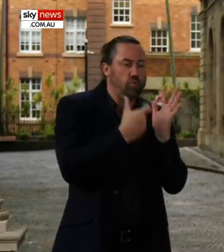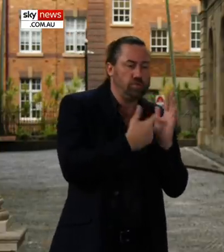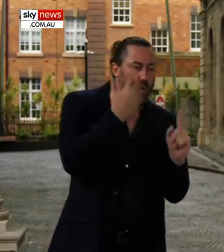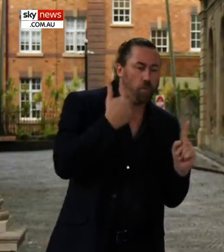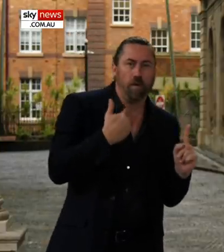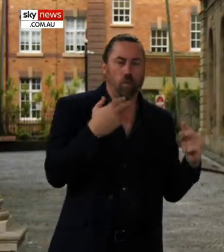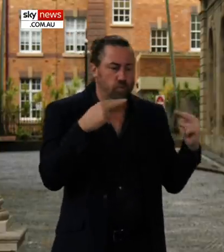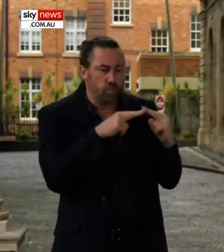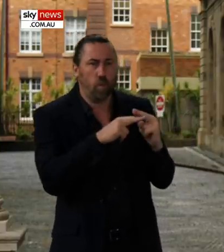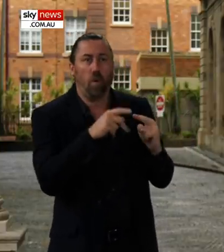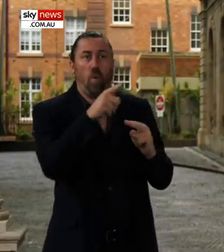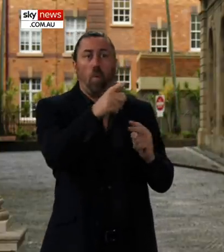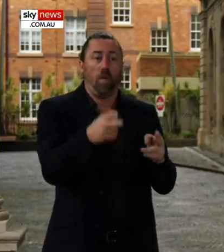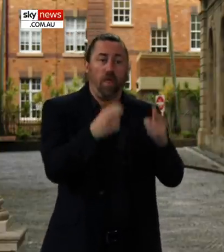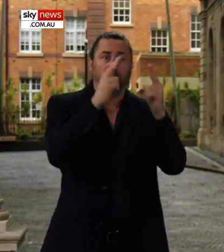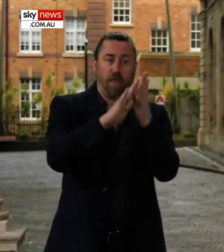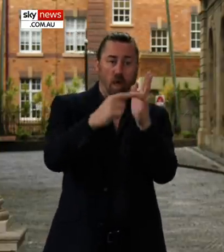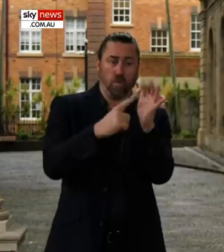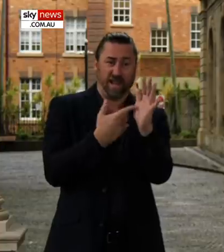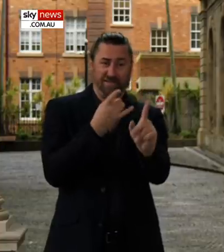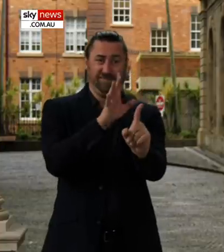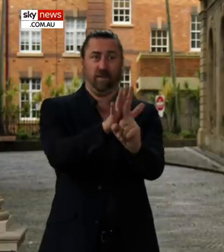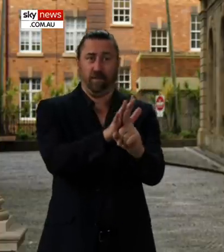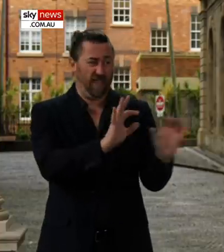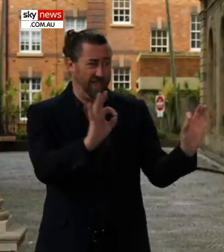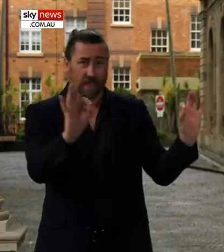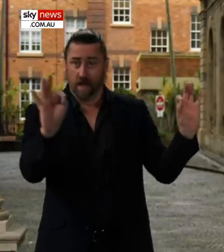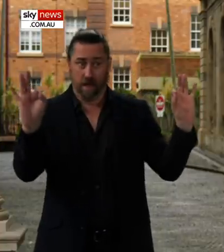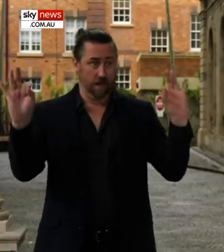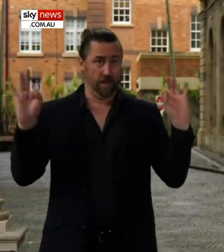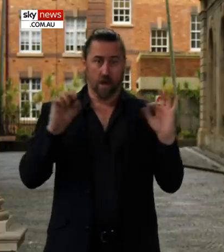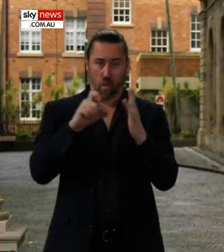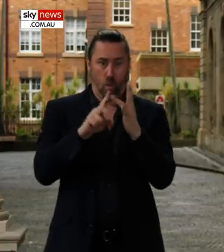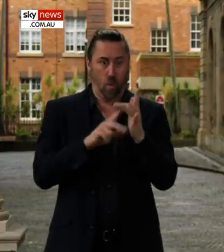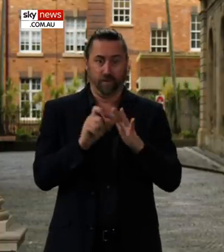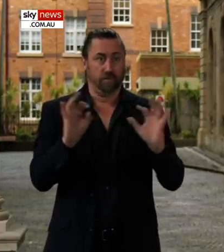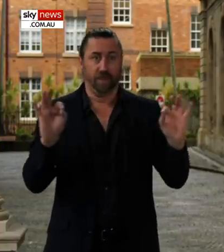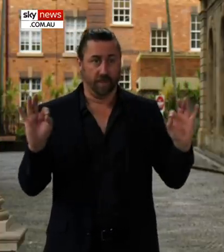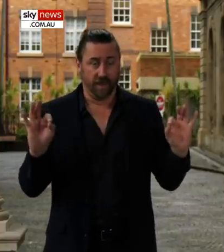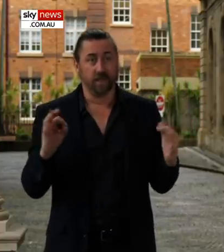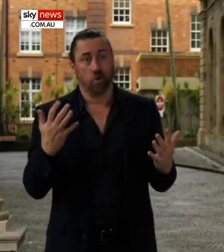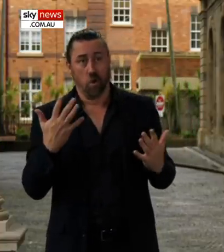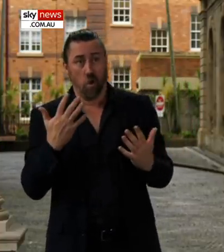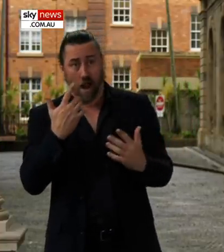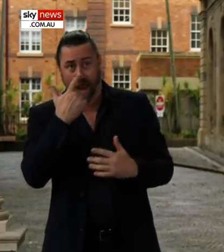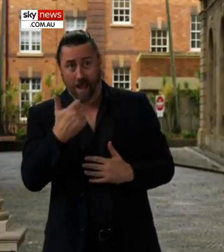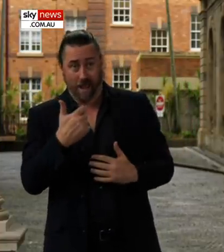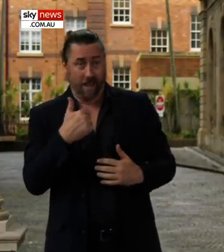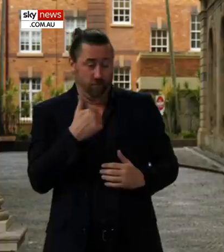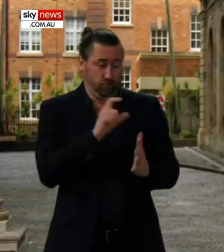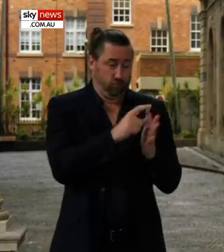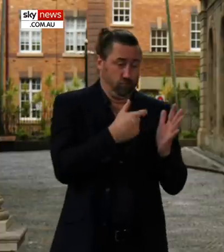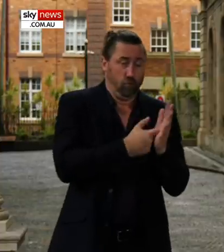Chancellor and from the PA, they've all come back negative, which shows that the quick action of the